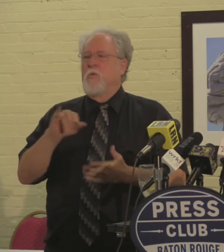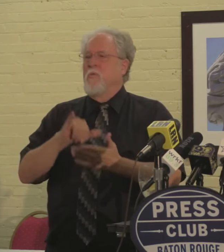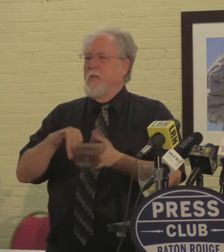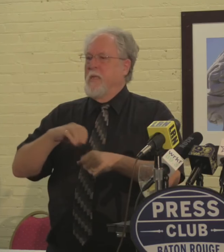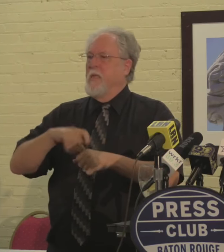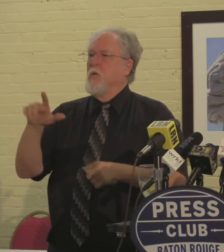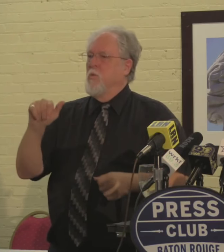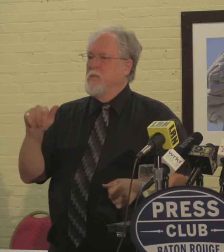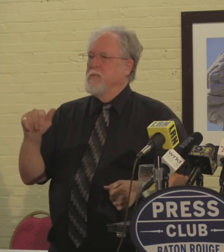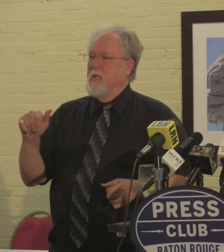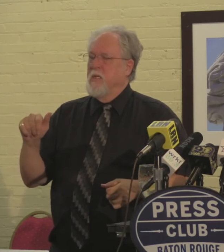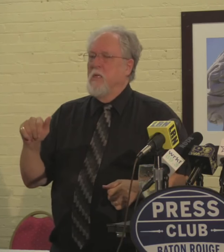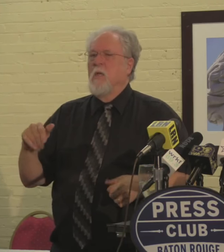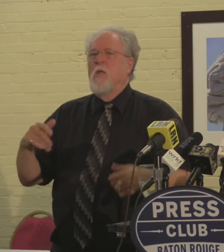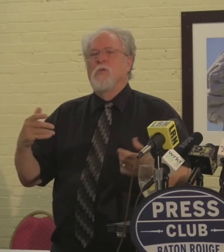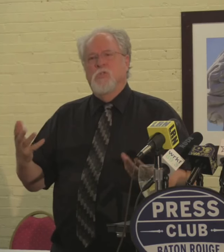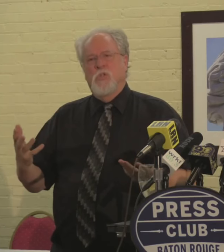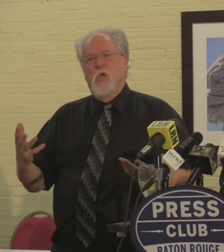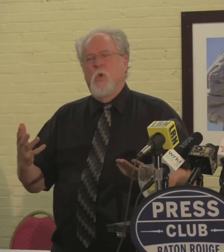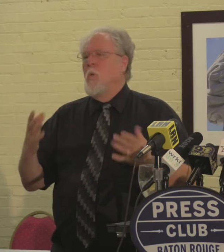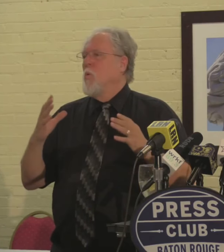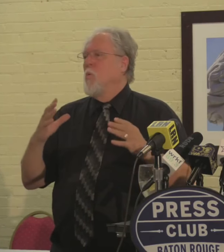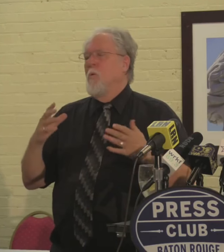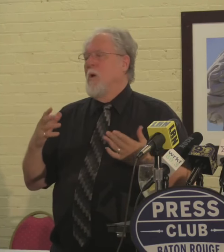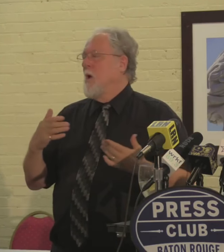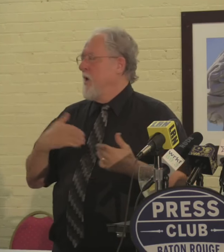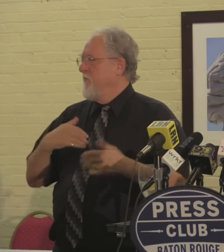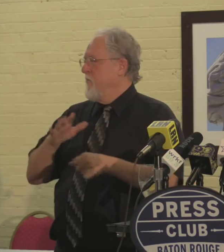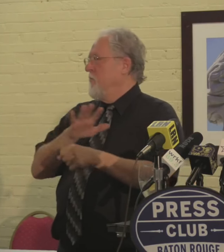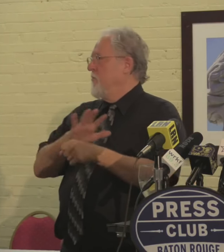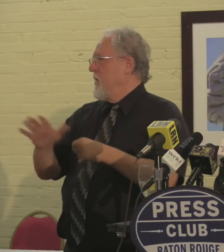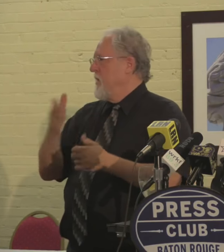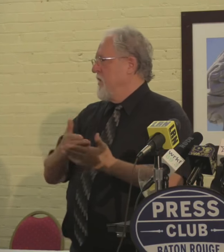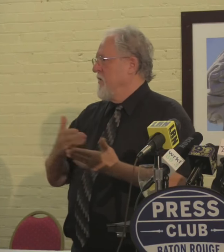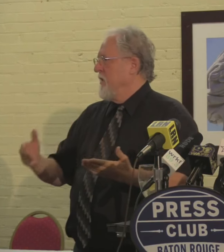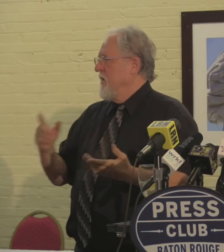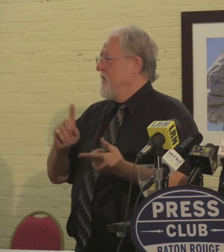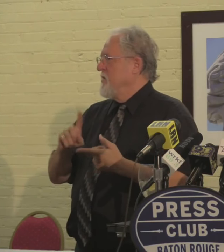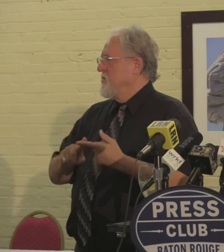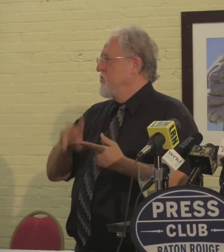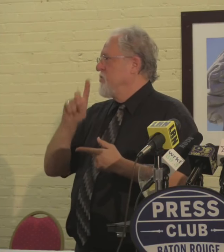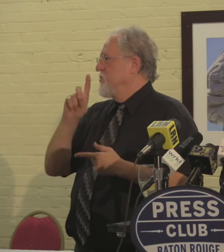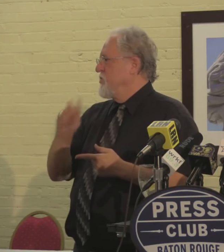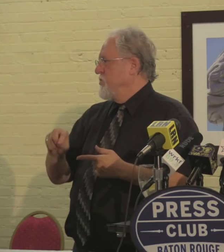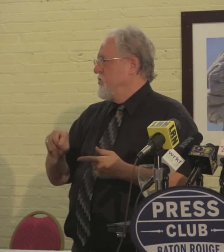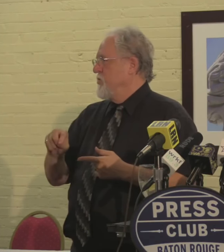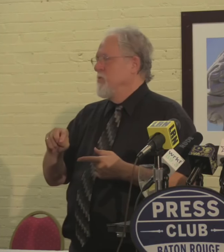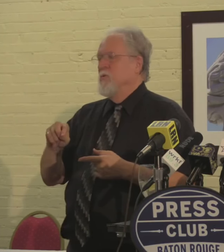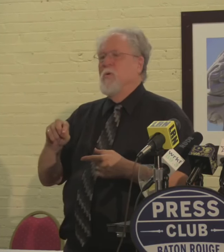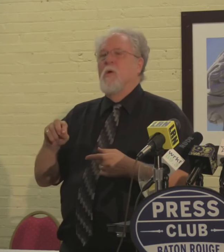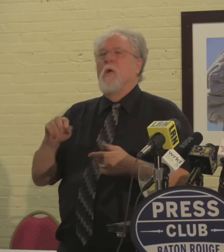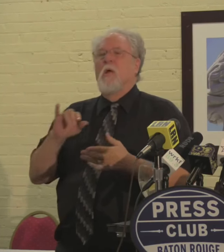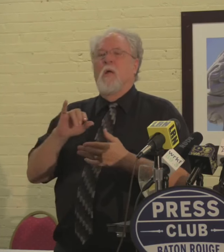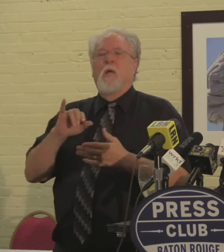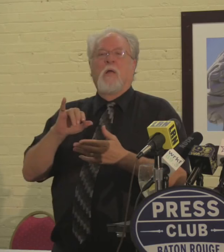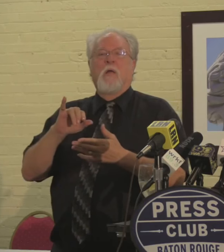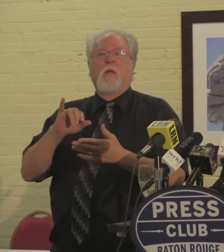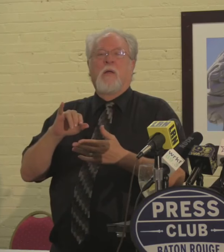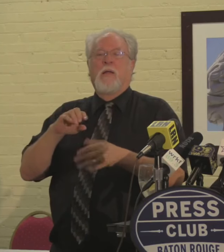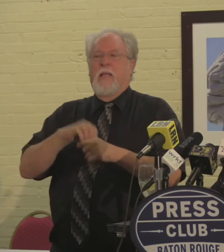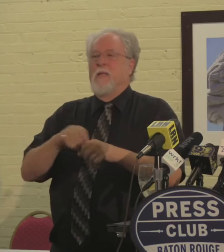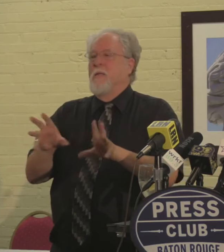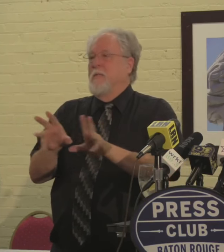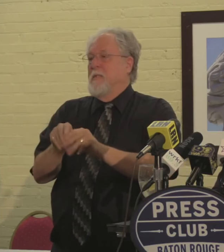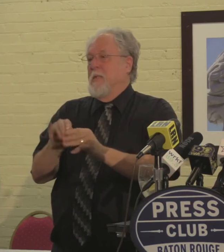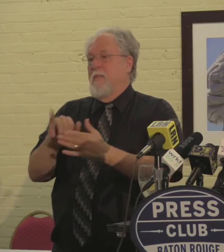Louisiana. So there are no shortage of things to tackle in the session that's coming up. And